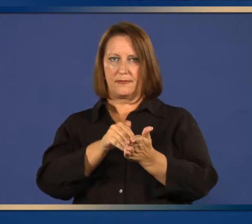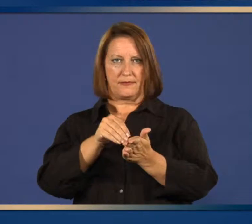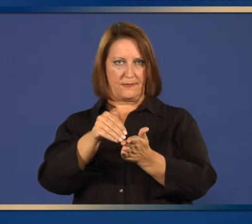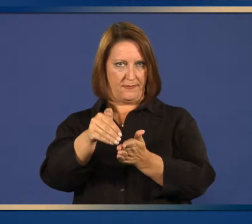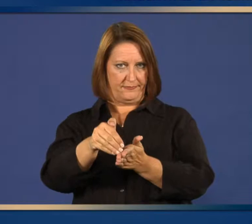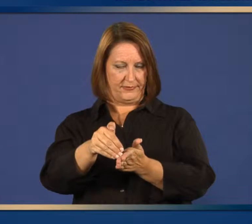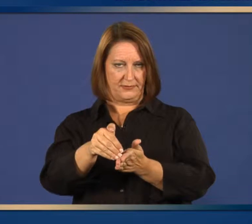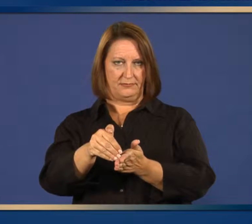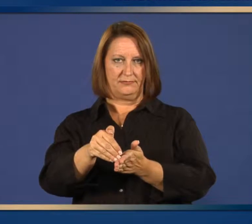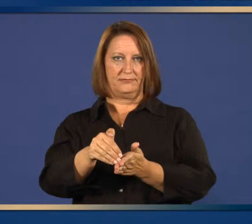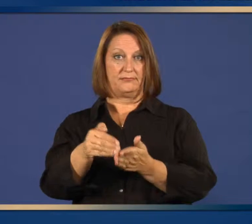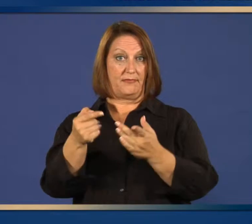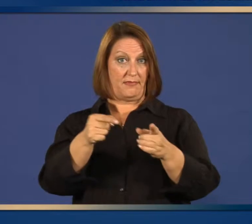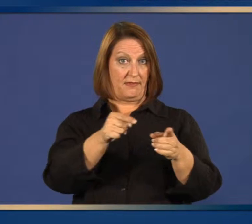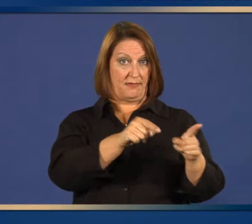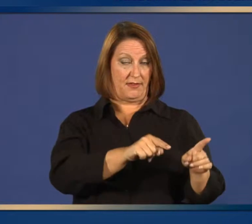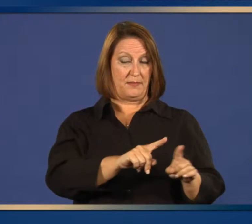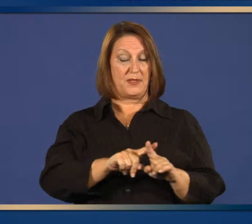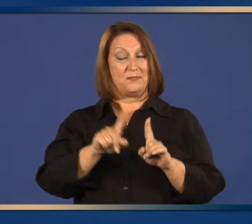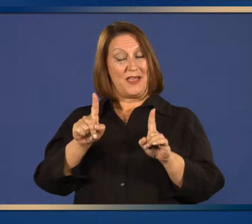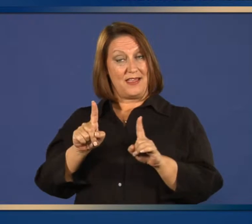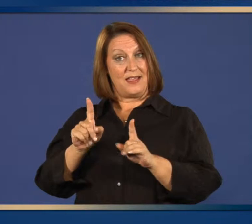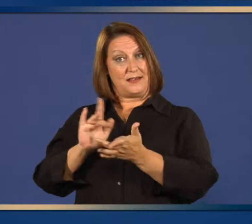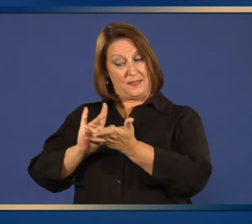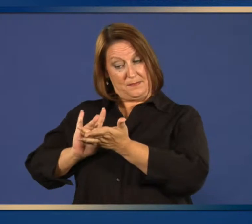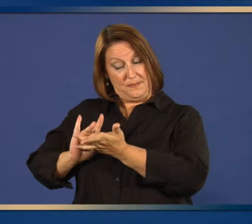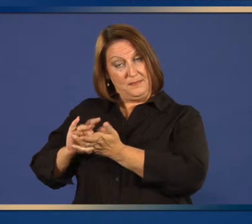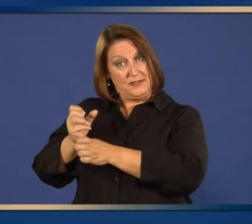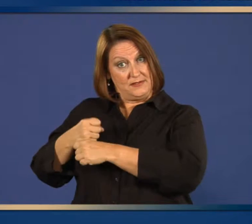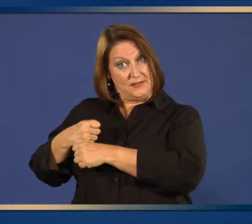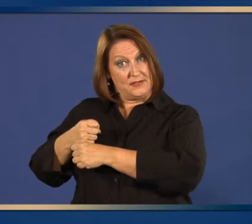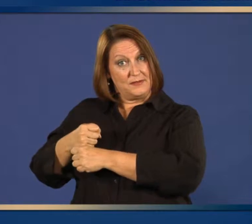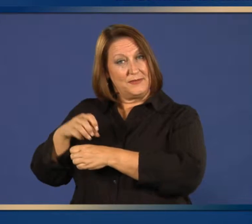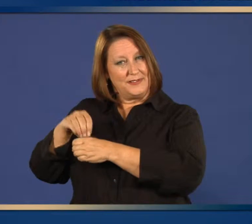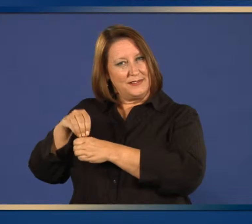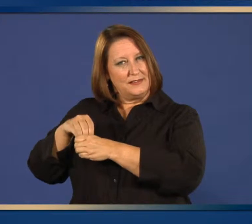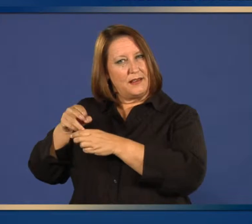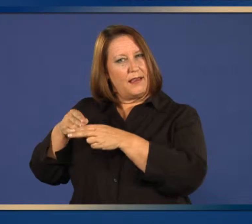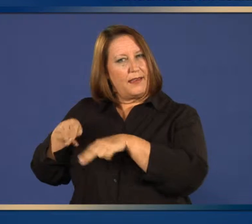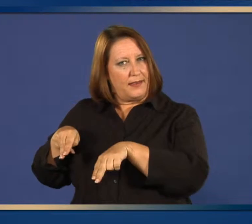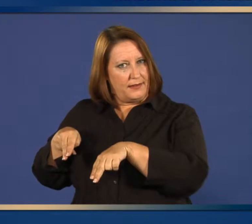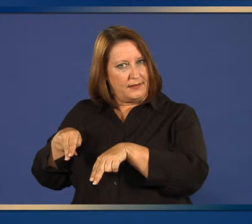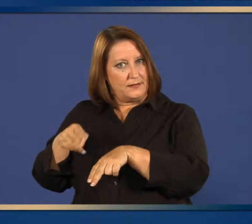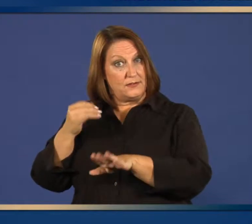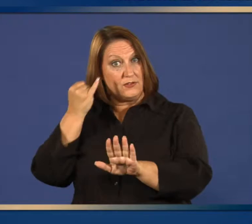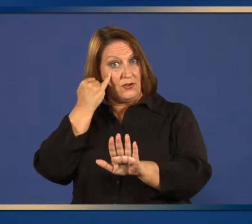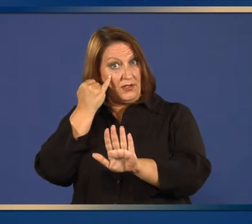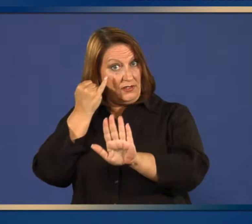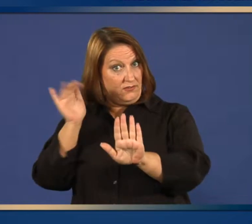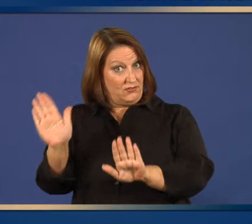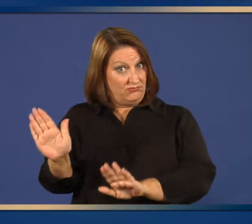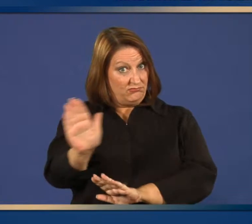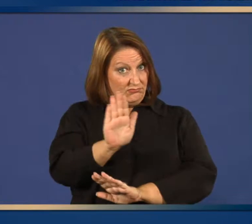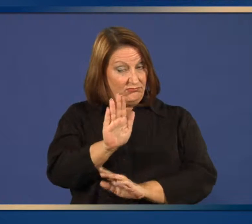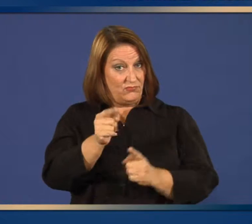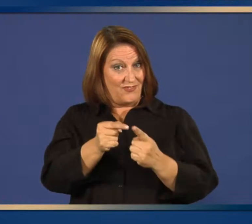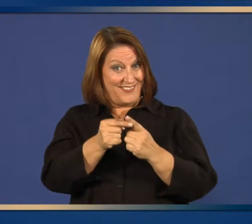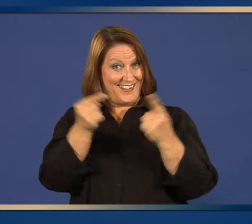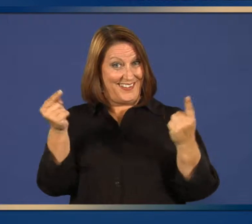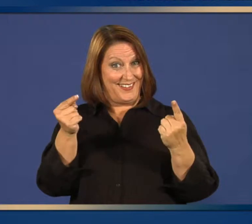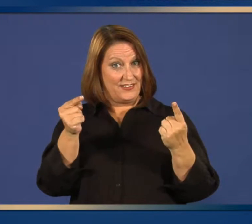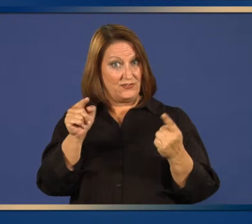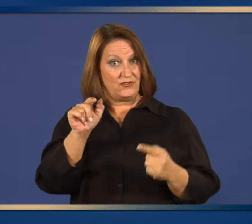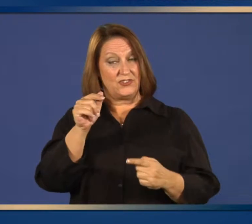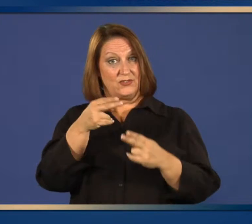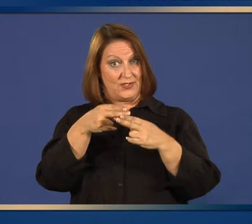Influenza vaccine virus is grown in eggs. People with a severe egg allergy